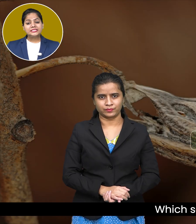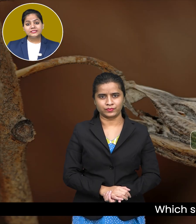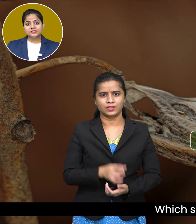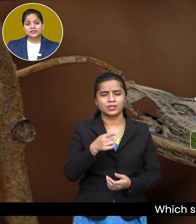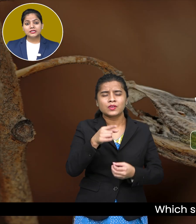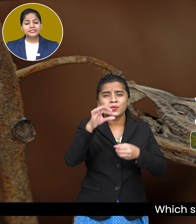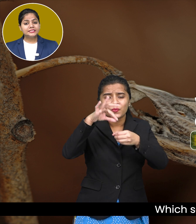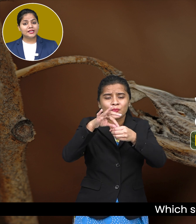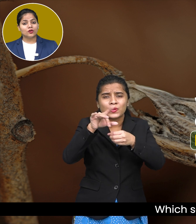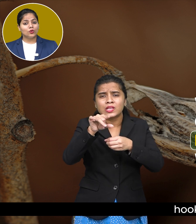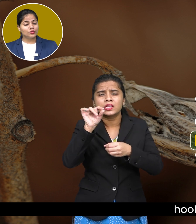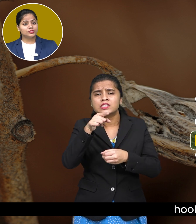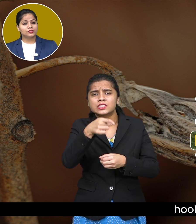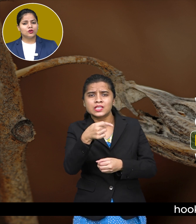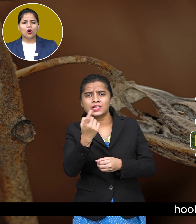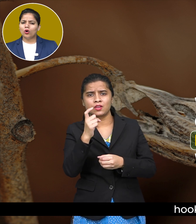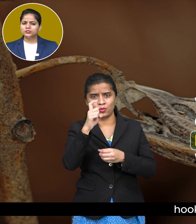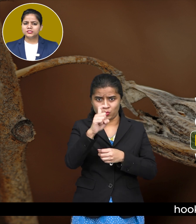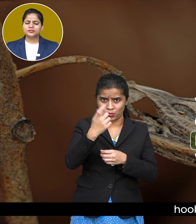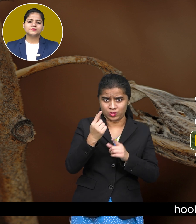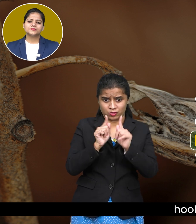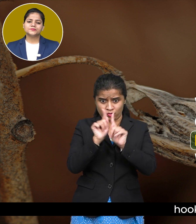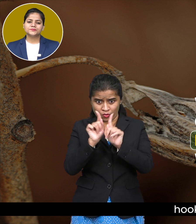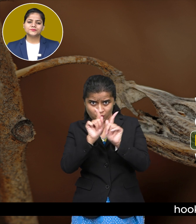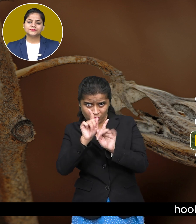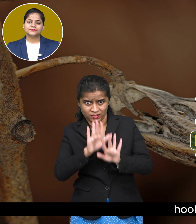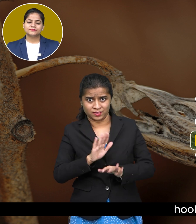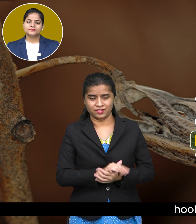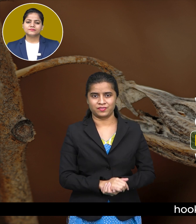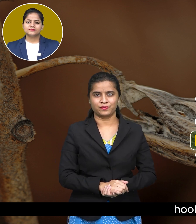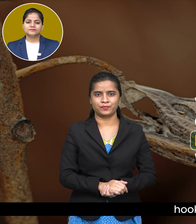Which seeds contain hooks, horns?